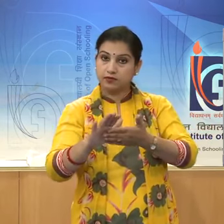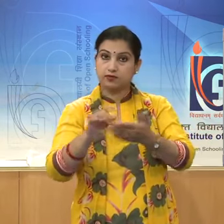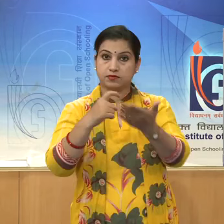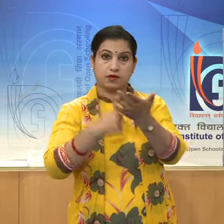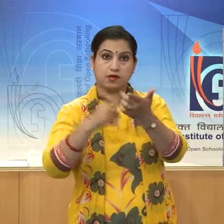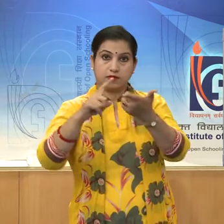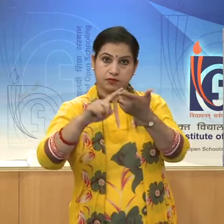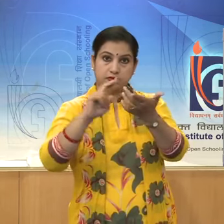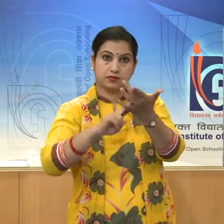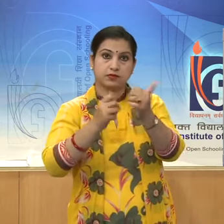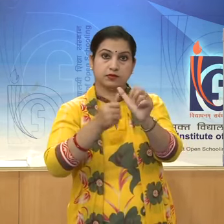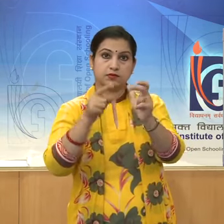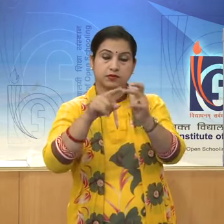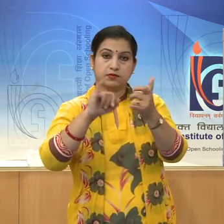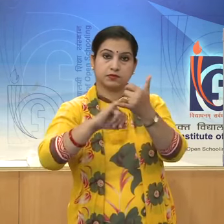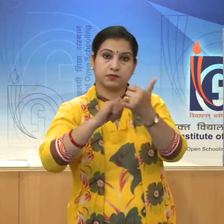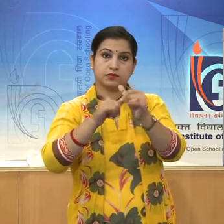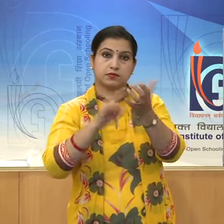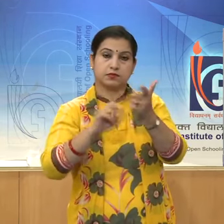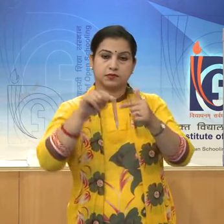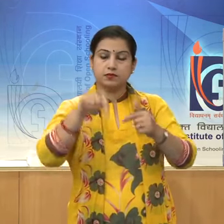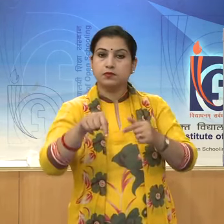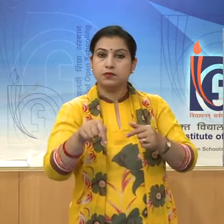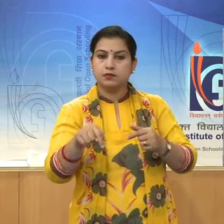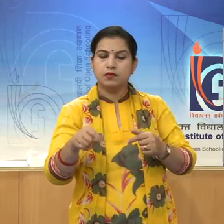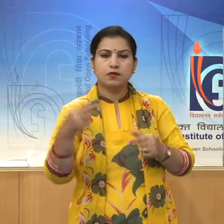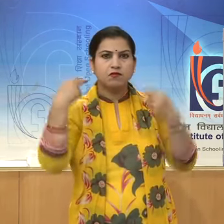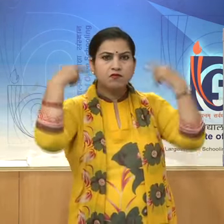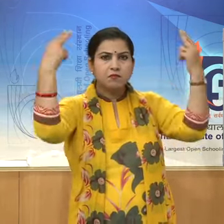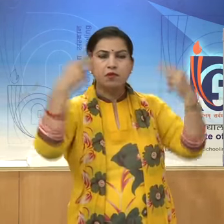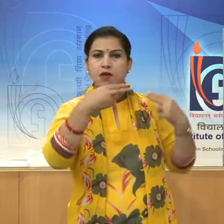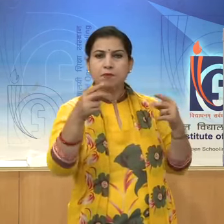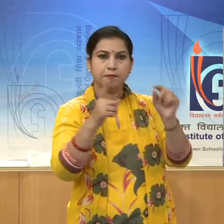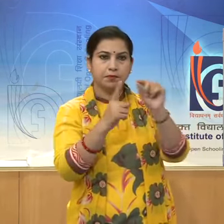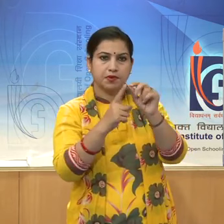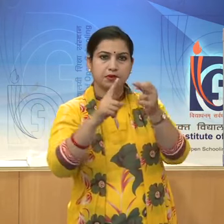Michelangelo. The name of the work is Pieta.